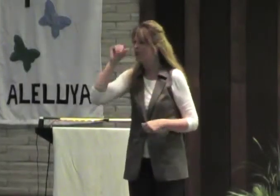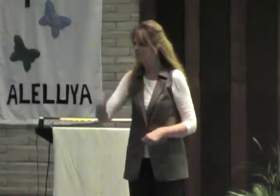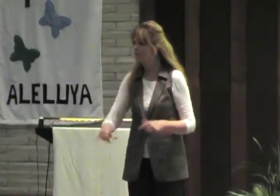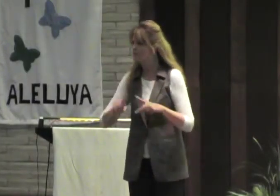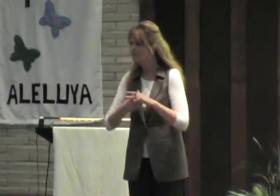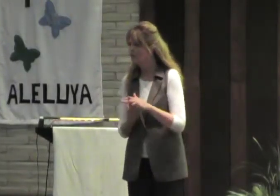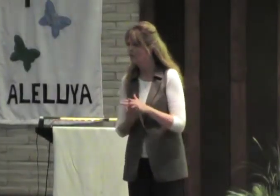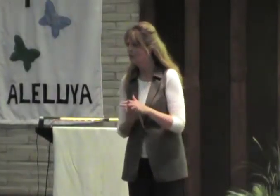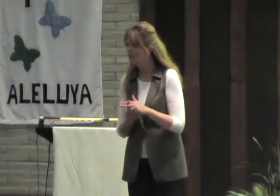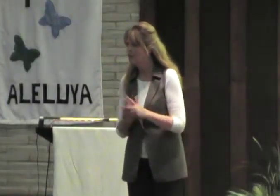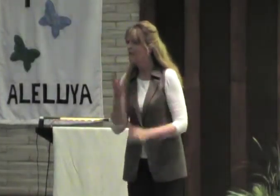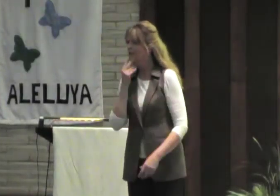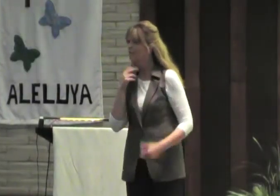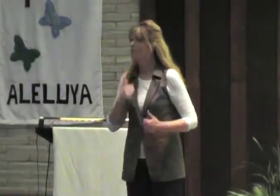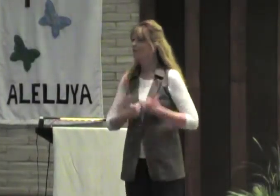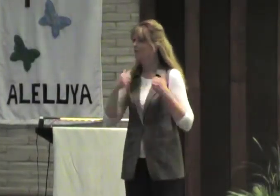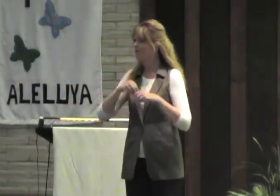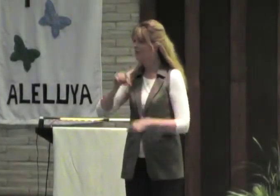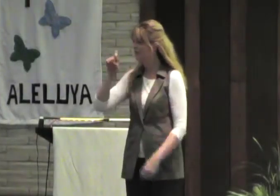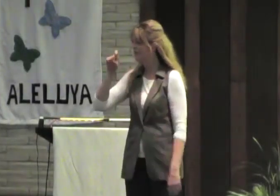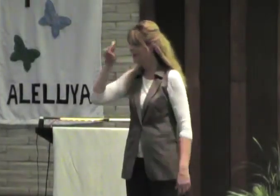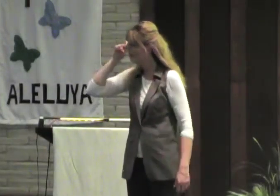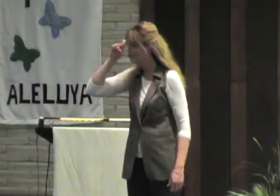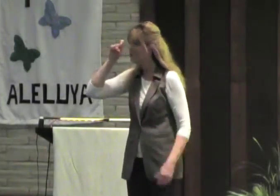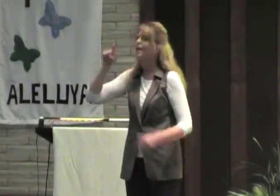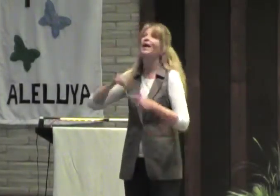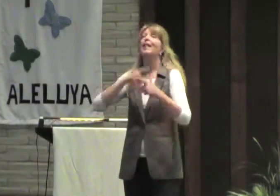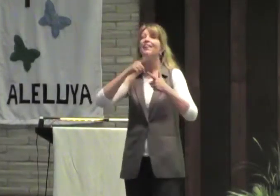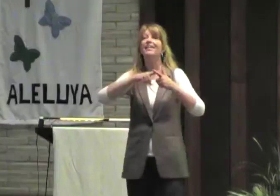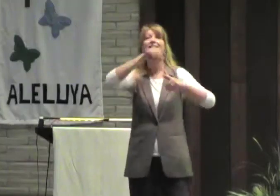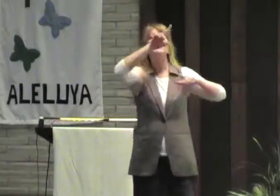And they wanted to move to Egypt to live there.